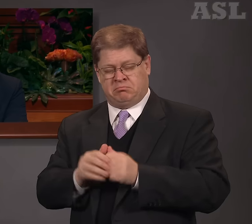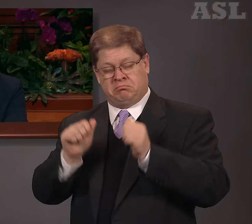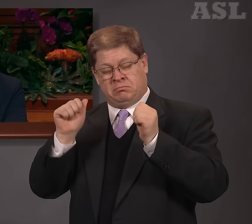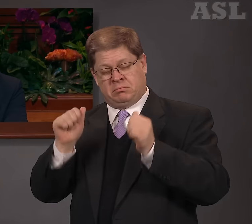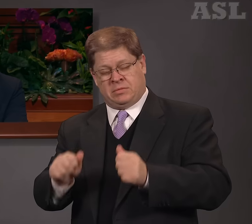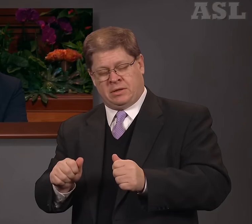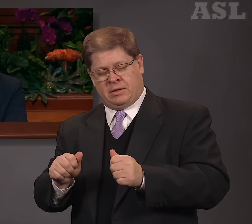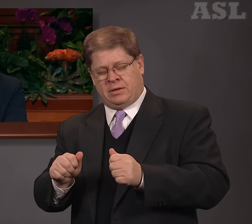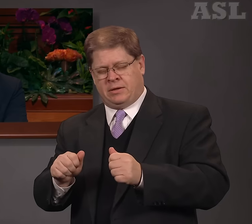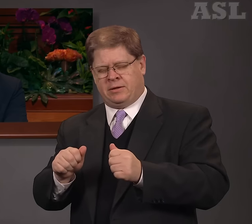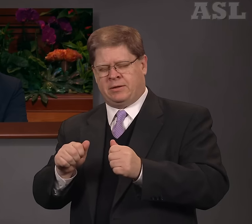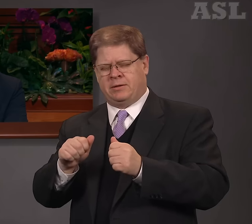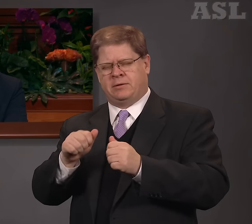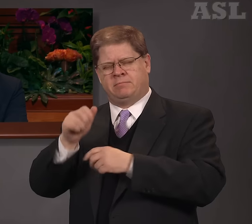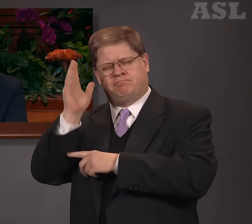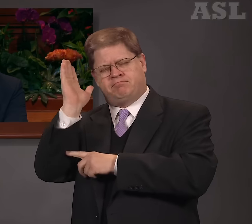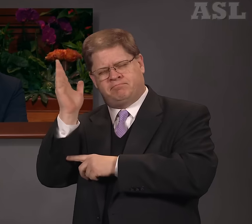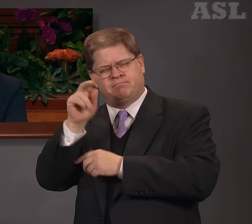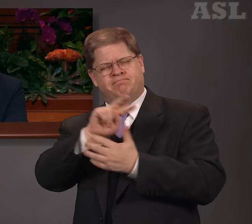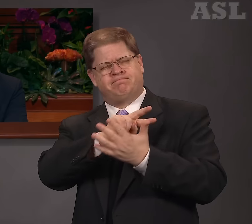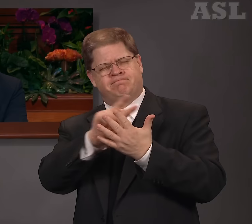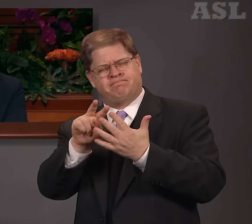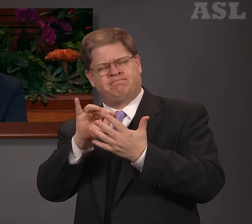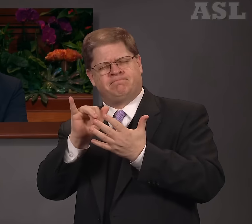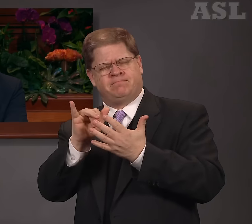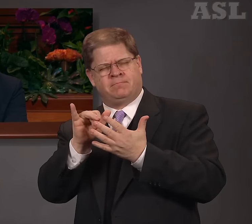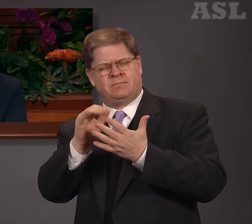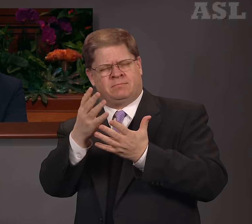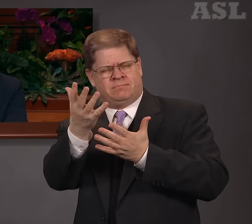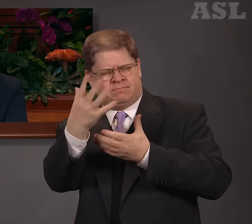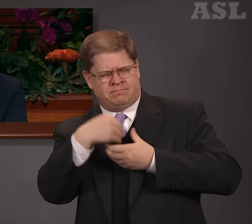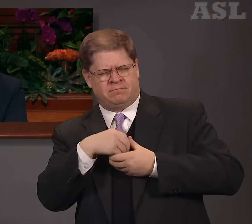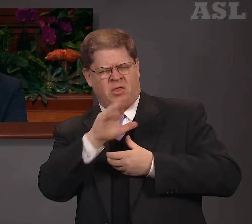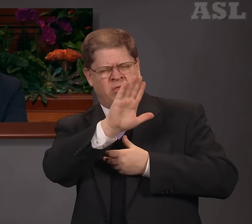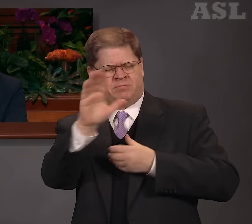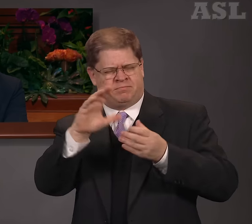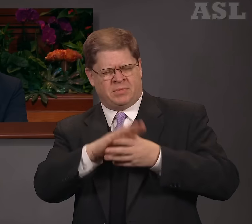us understand and open our hearts.